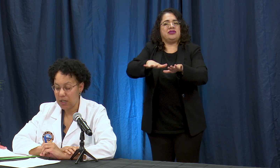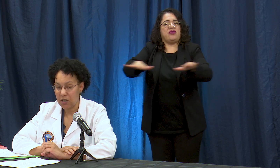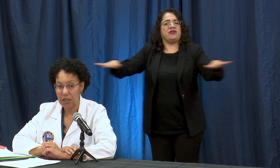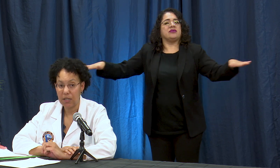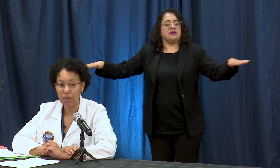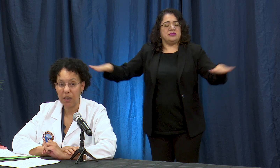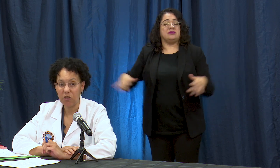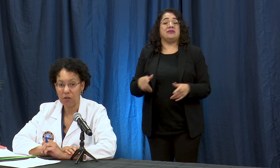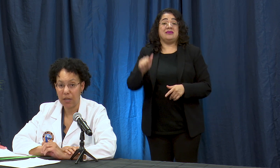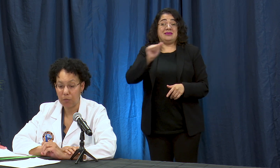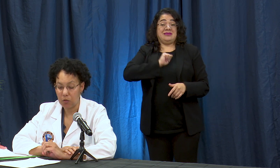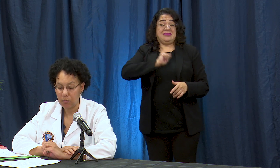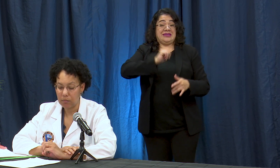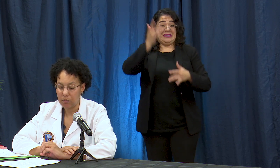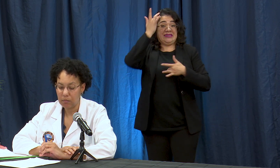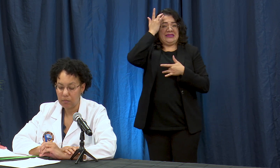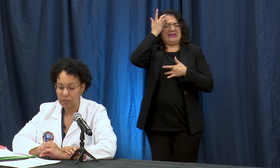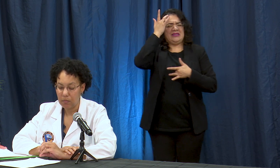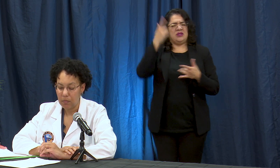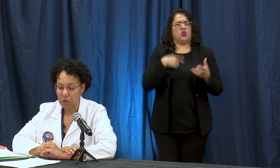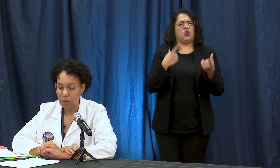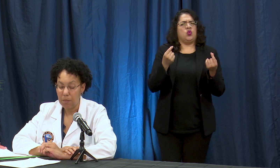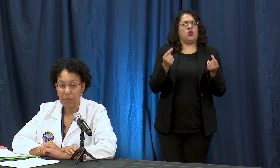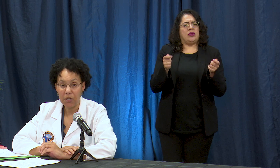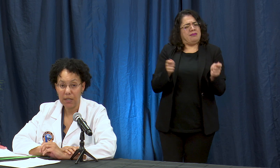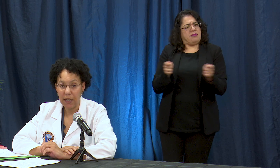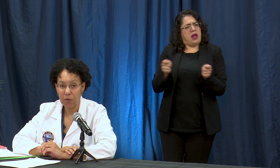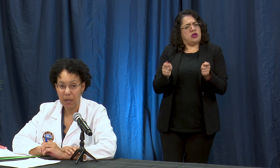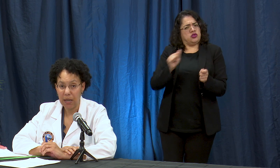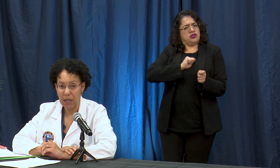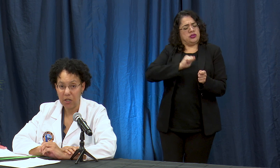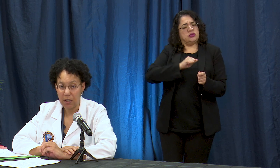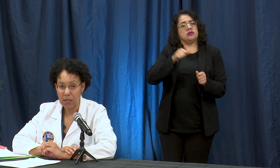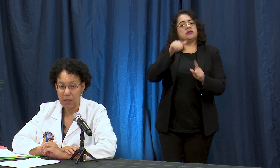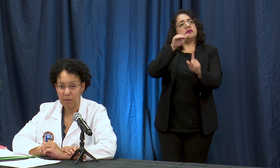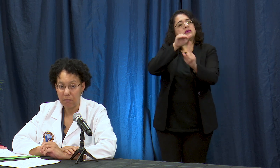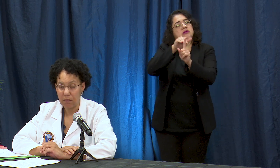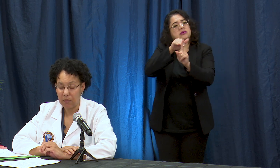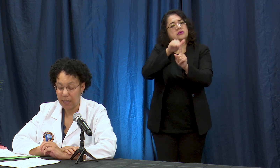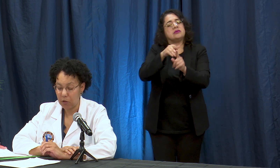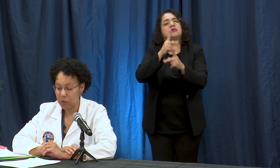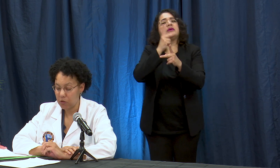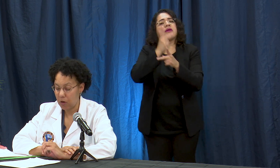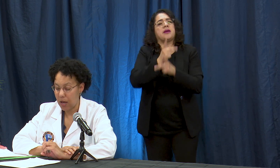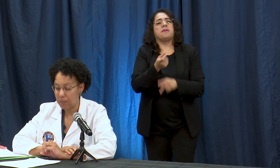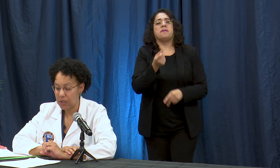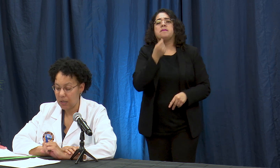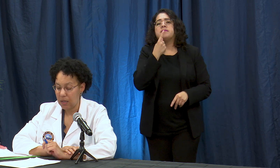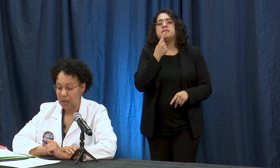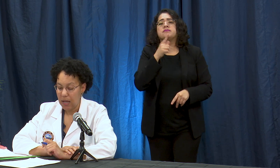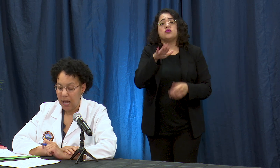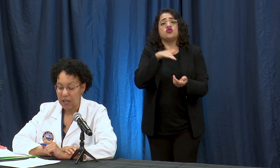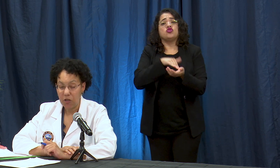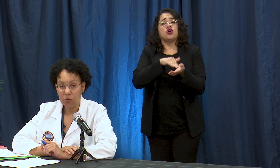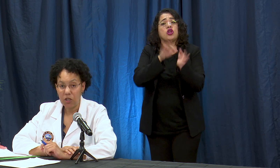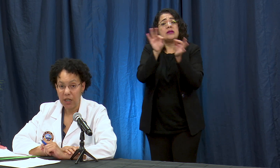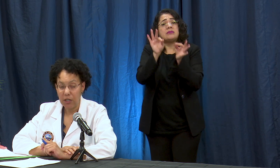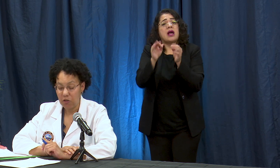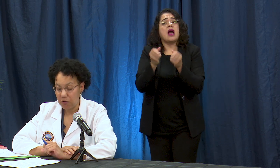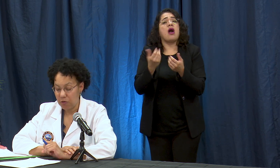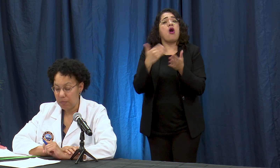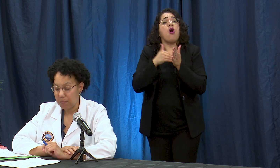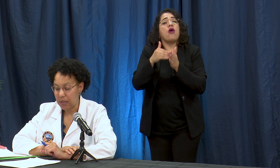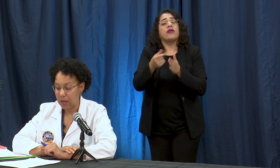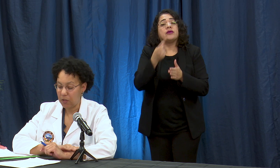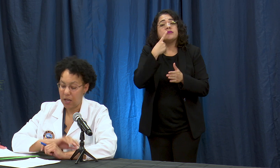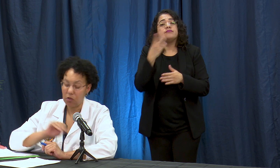manage your condition as best you're able. Remember to take your medications, like they're prescribed, and don't change